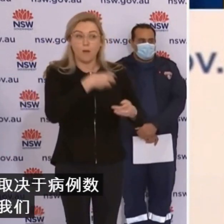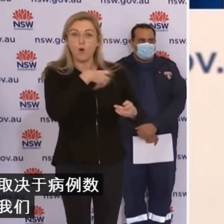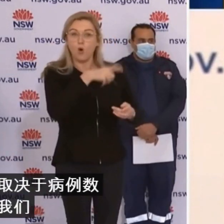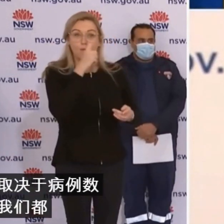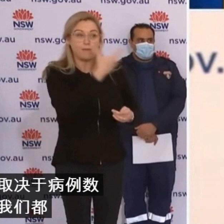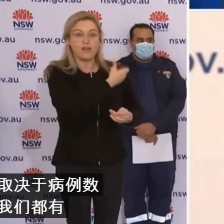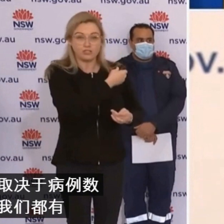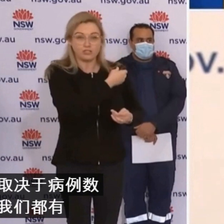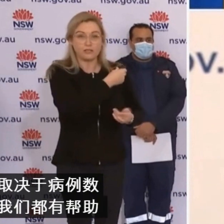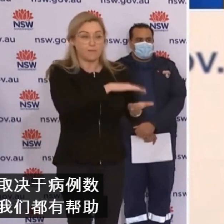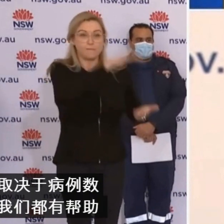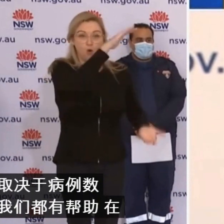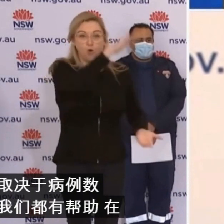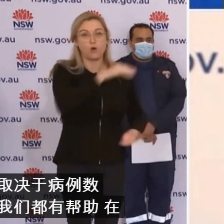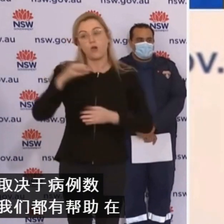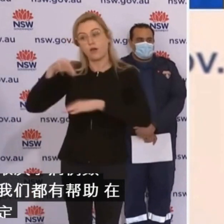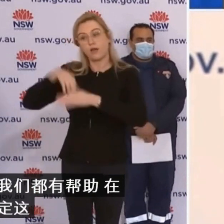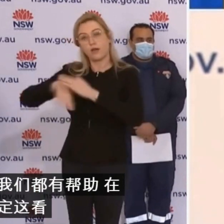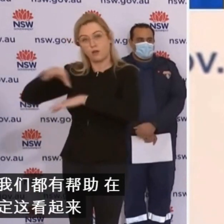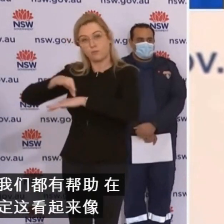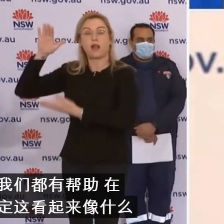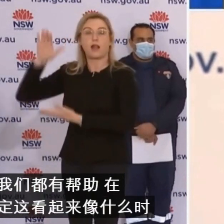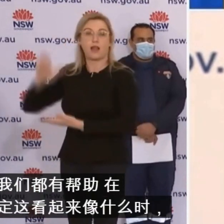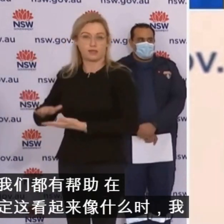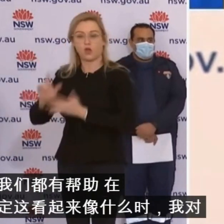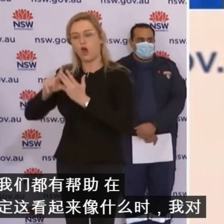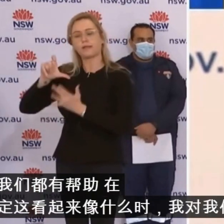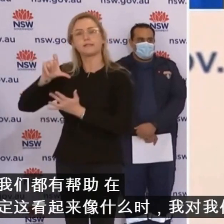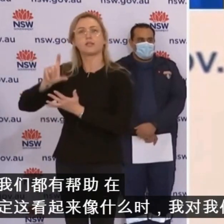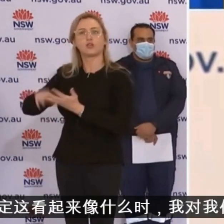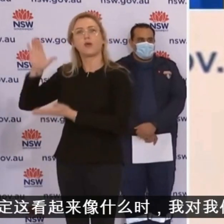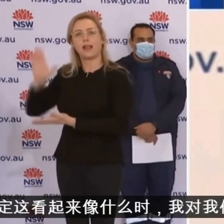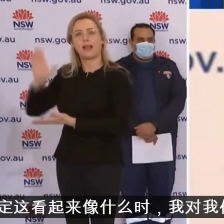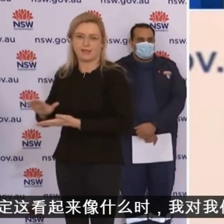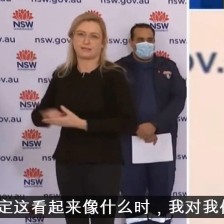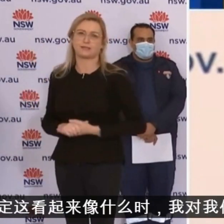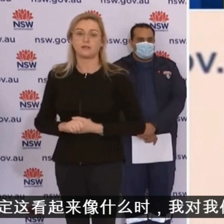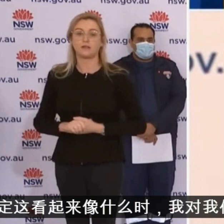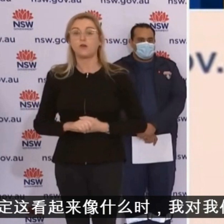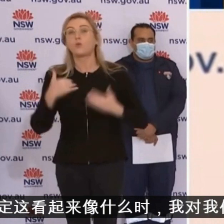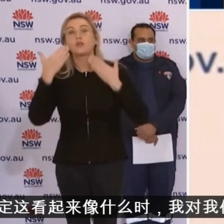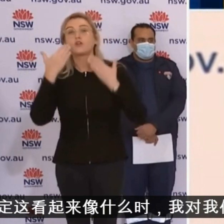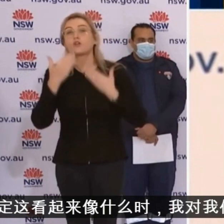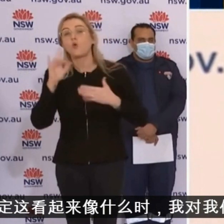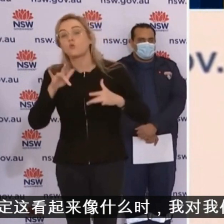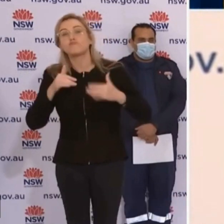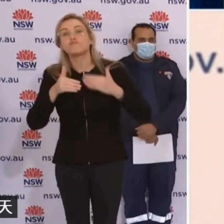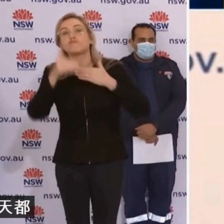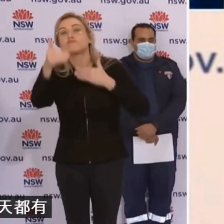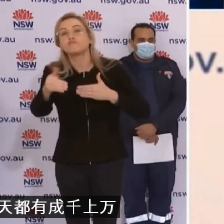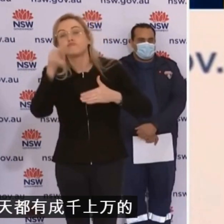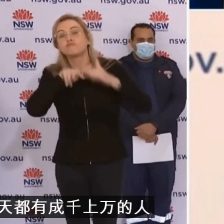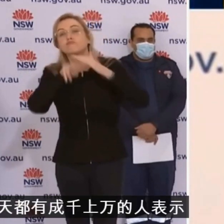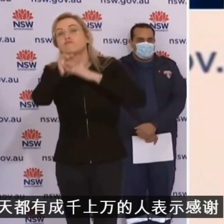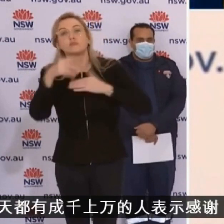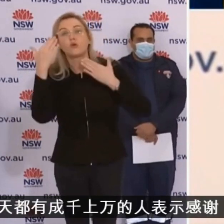we all have a hand in determining what that looks like. And I can't thank enough the tens of thousands of people